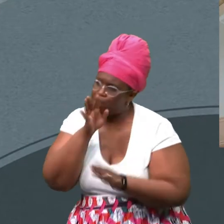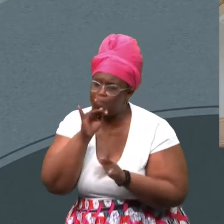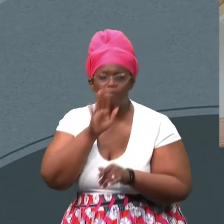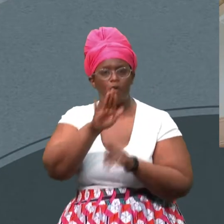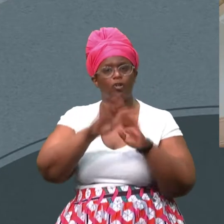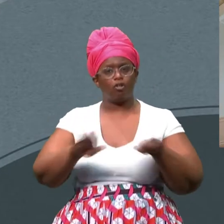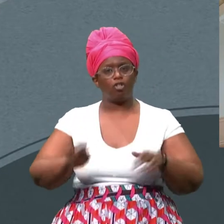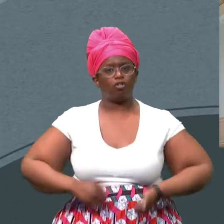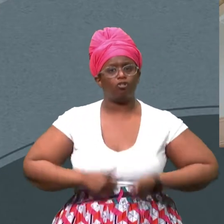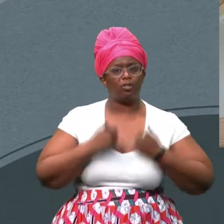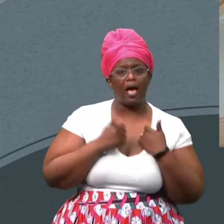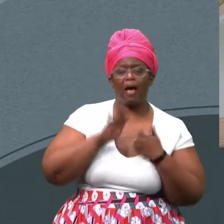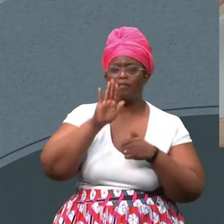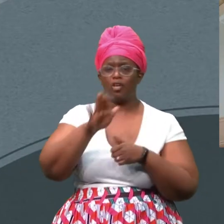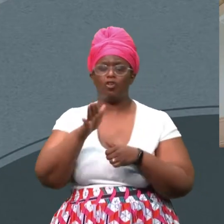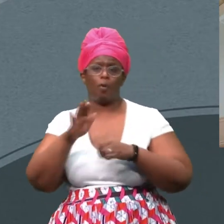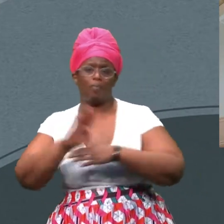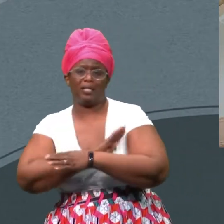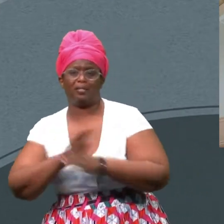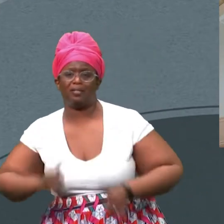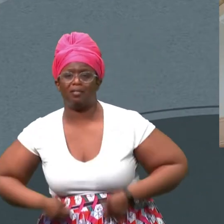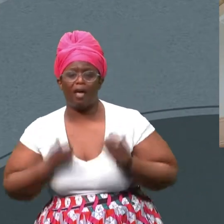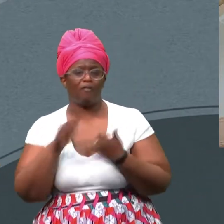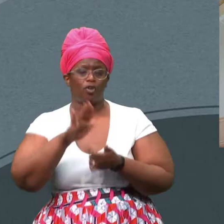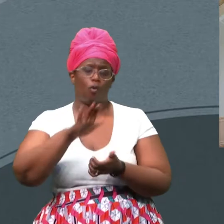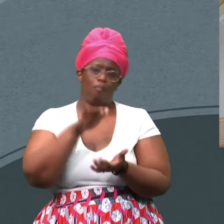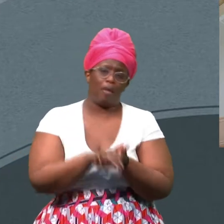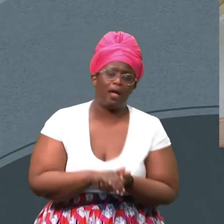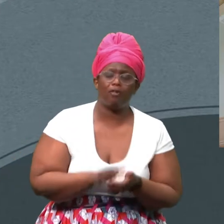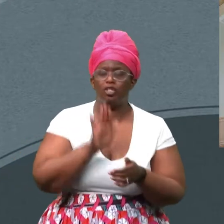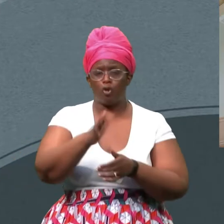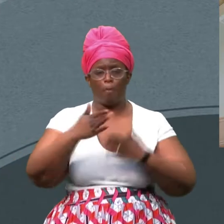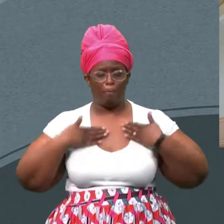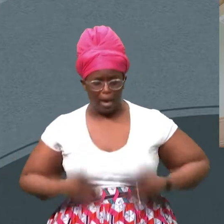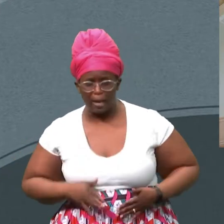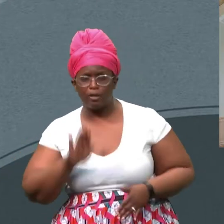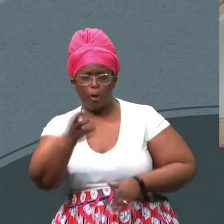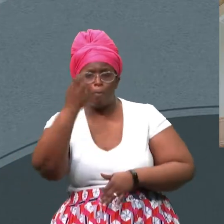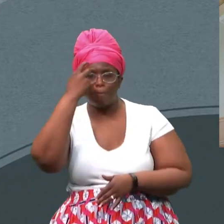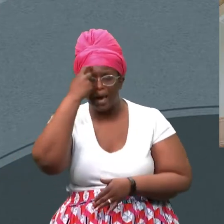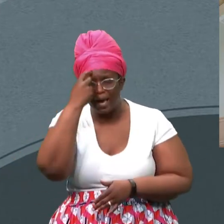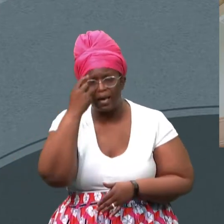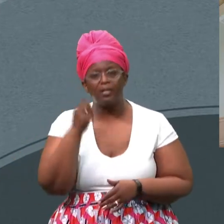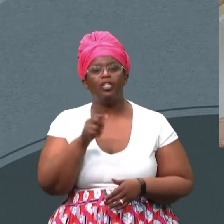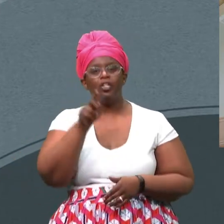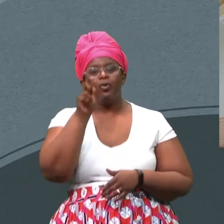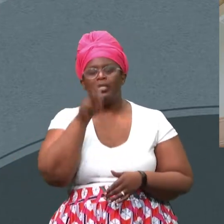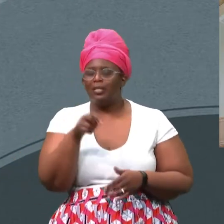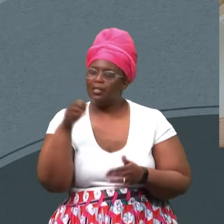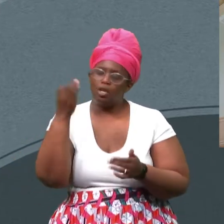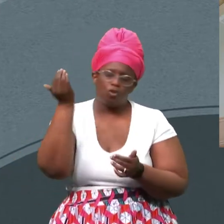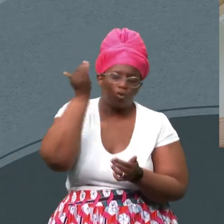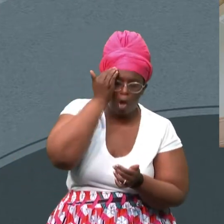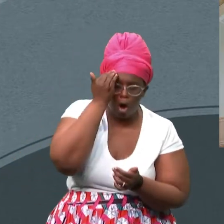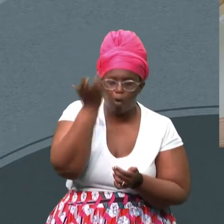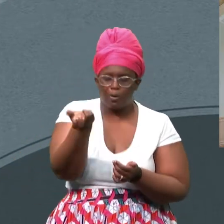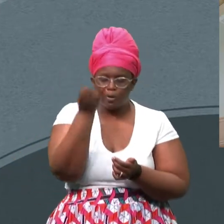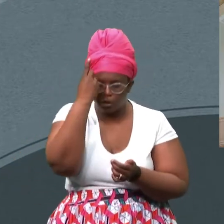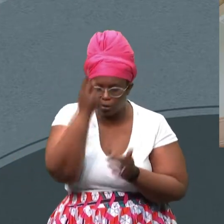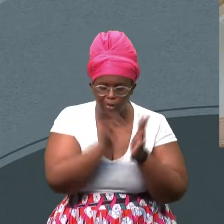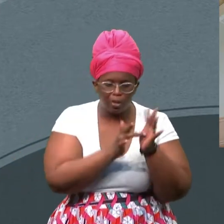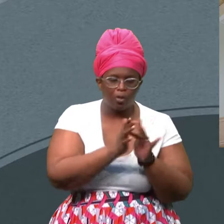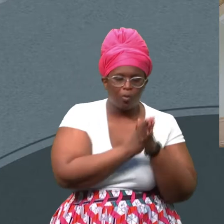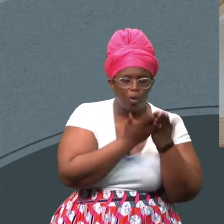your business life. Speak it out over your body. Speak it out over your mind. You've got to get in this word. It's got to be an understood